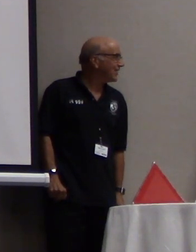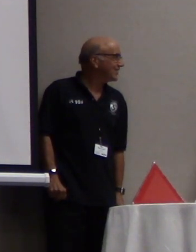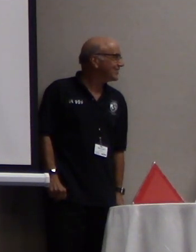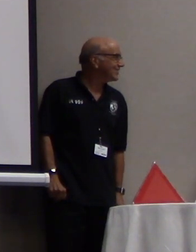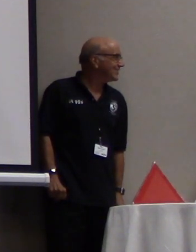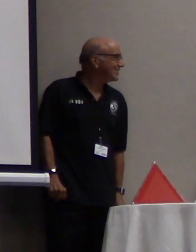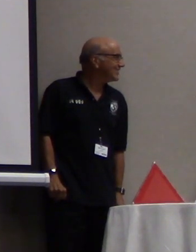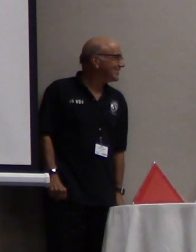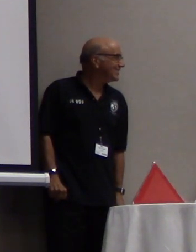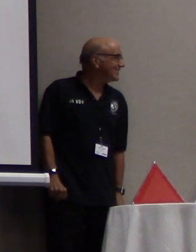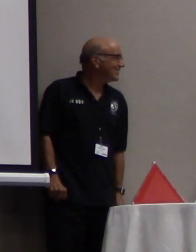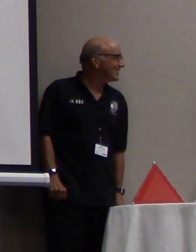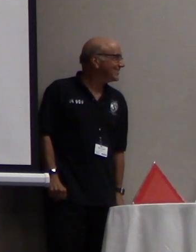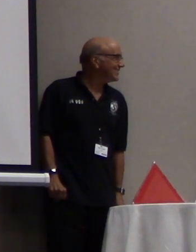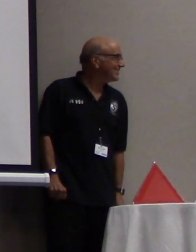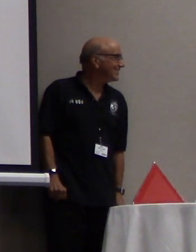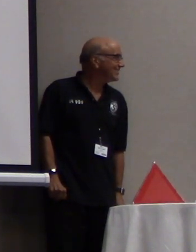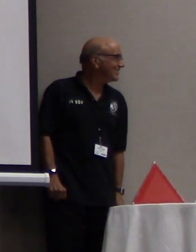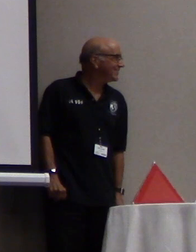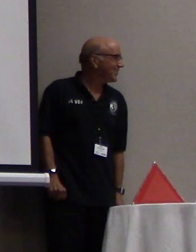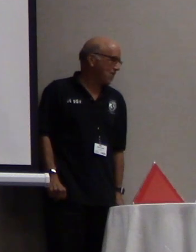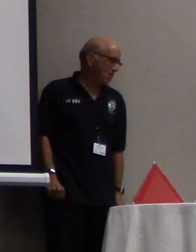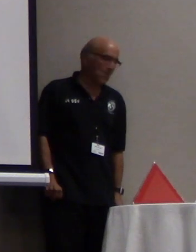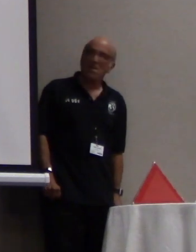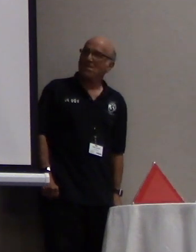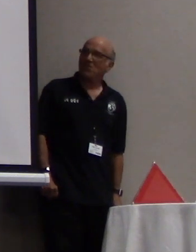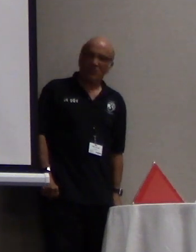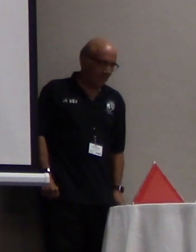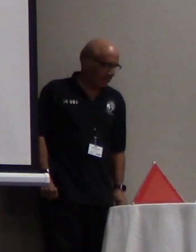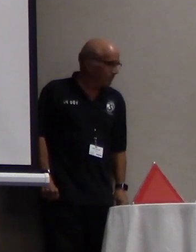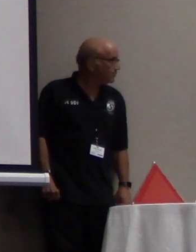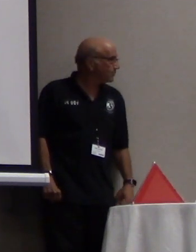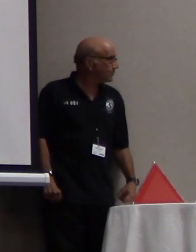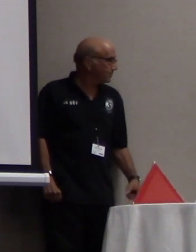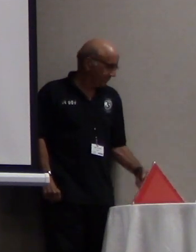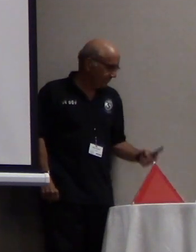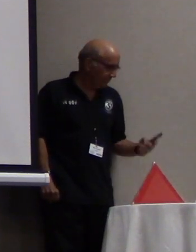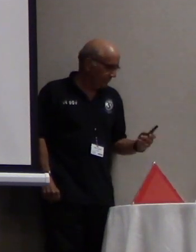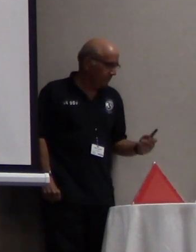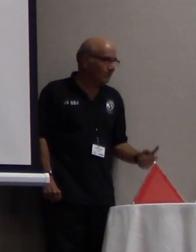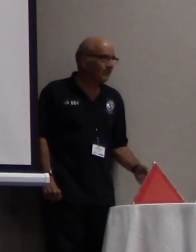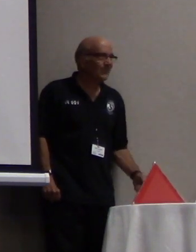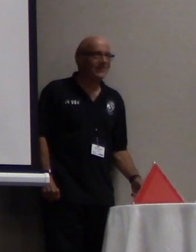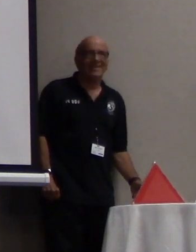Ready? Keep going. Wave. Everybody move. Keep going.